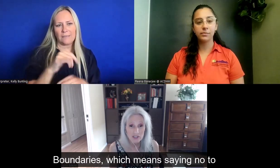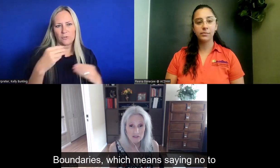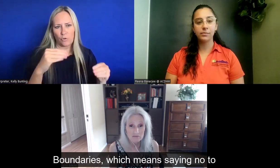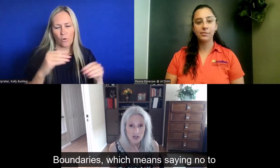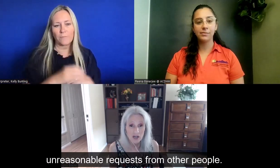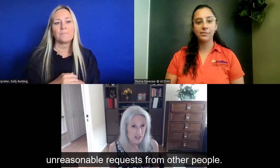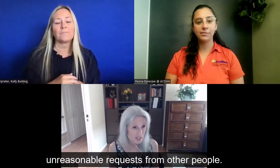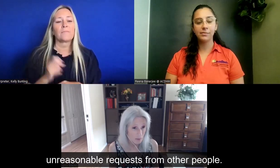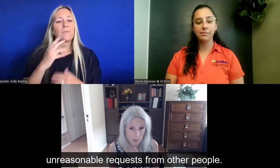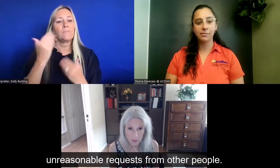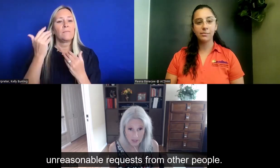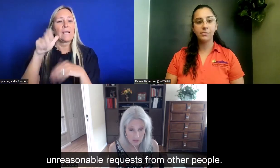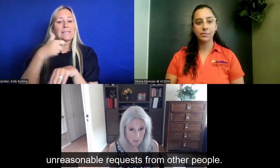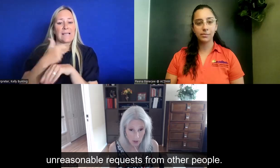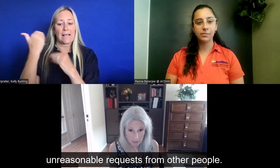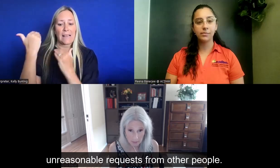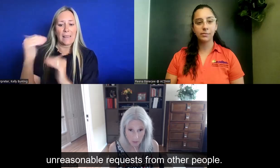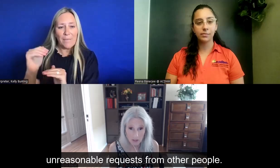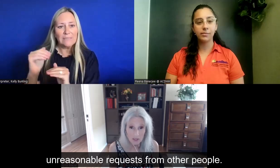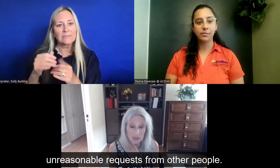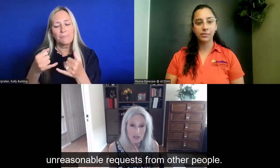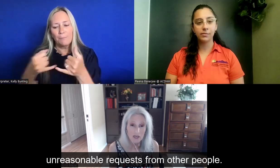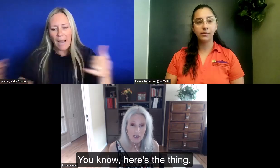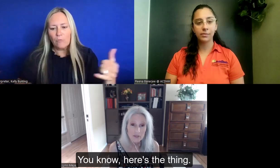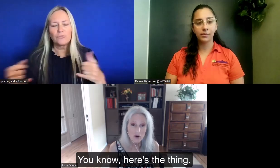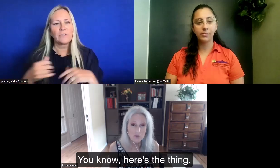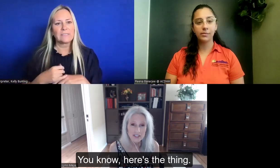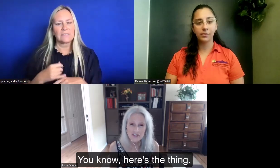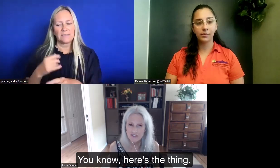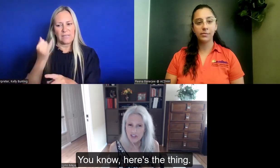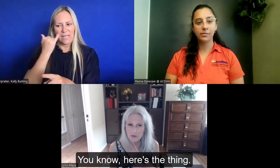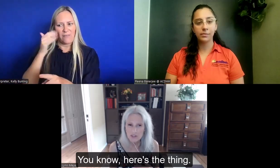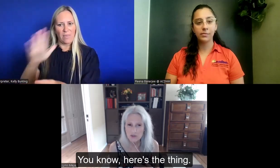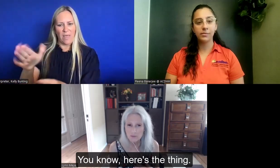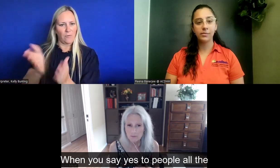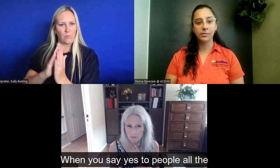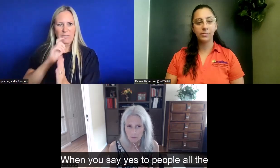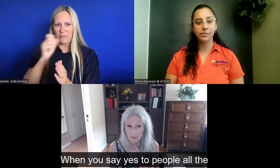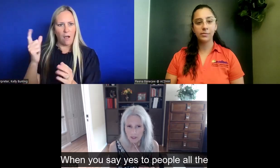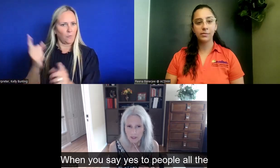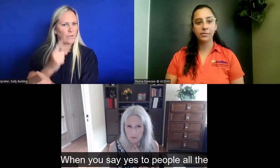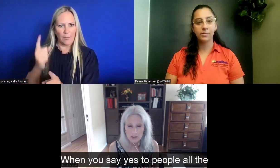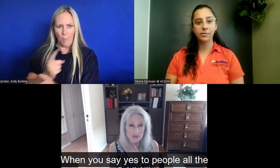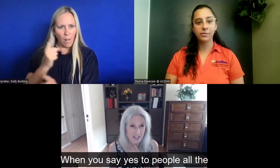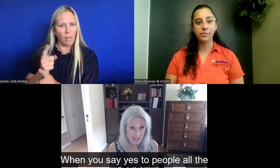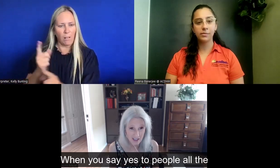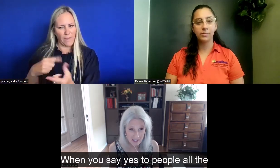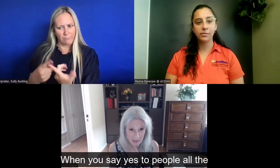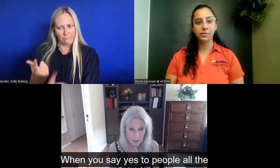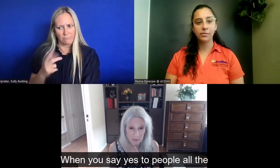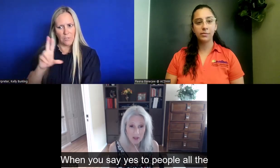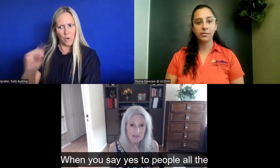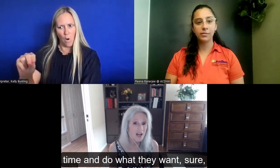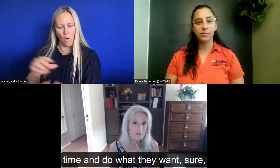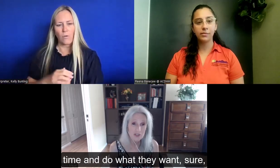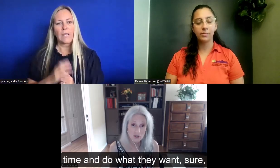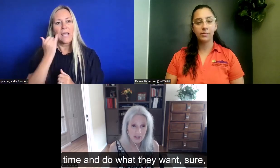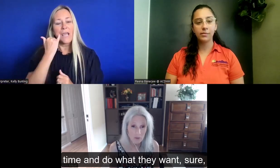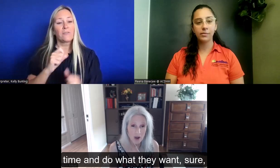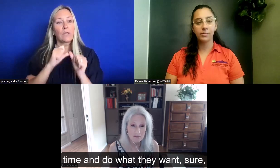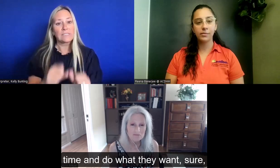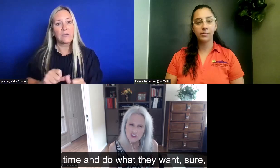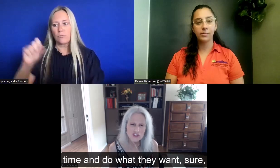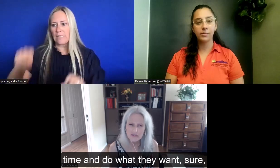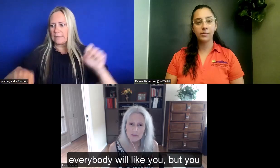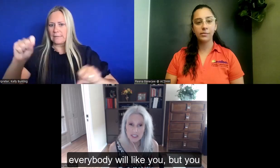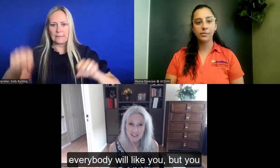no to unreasonable requests from other people. Here's the thing: when you say yes to people all the time and do what